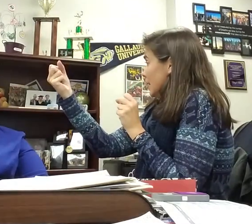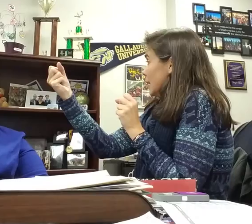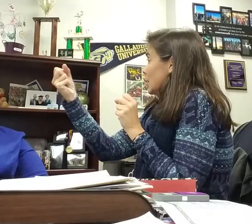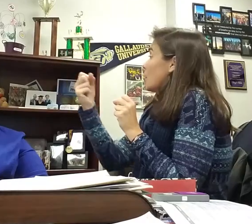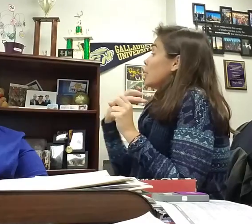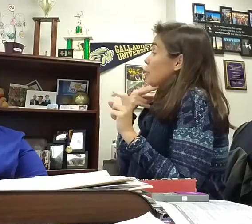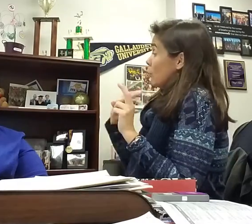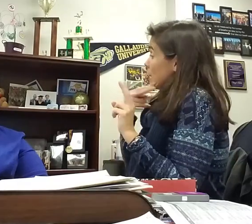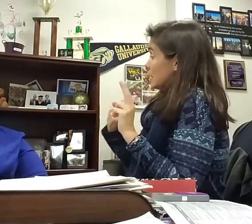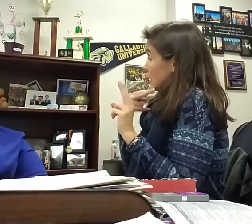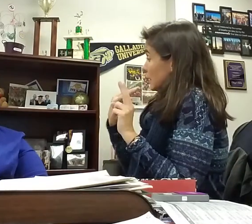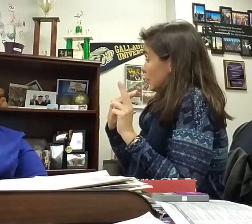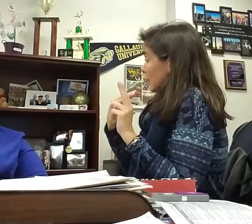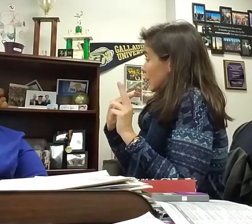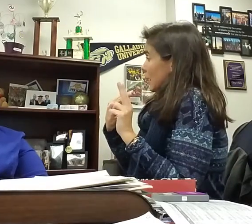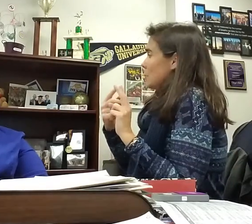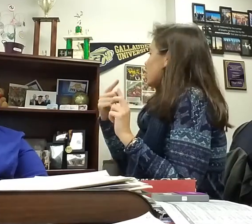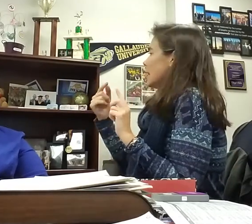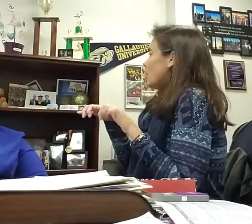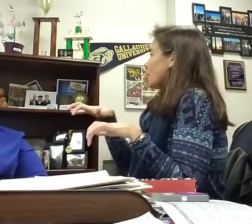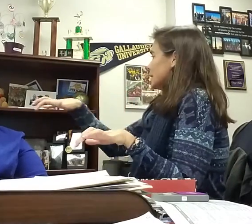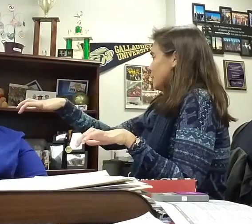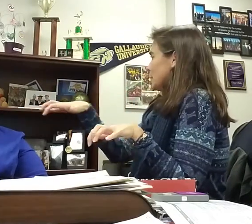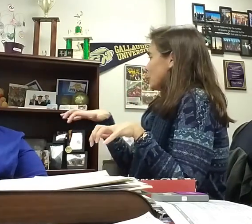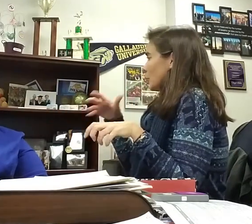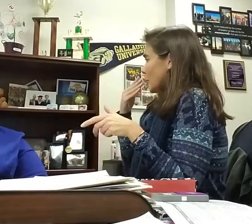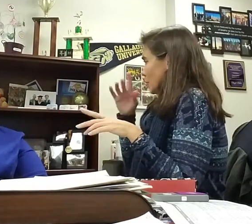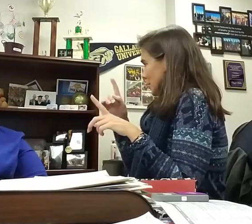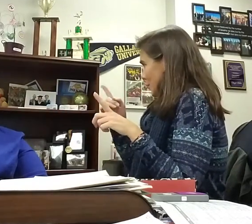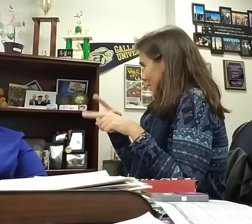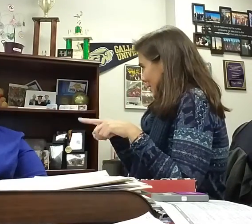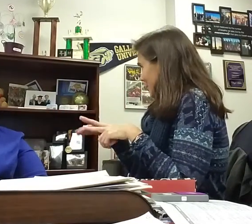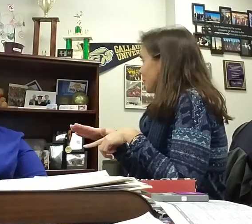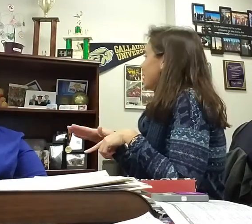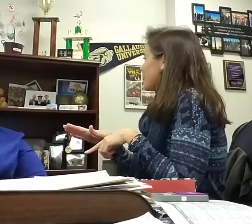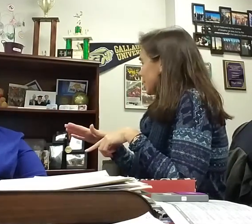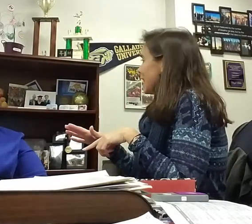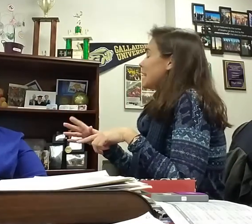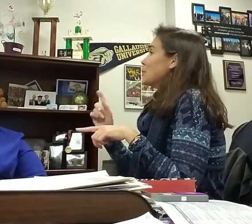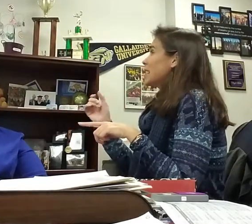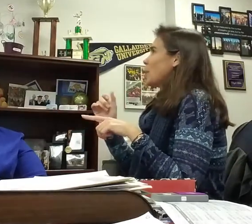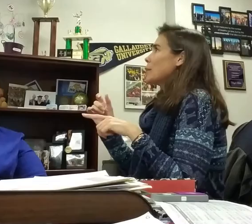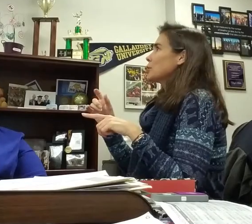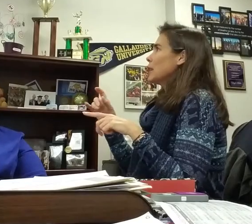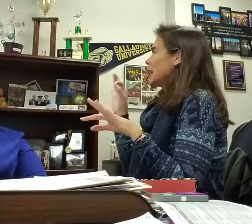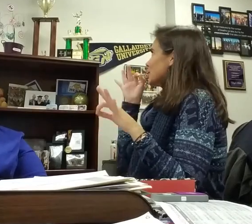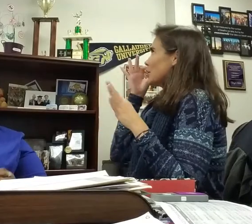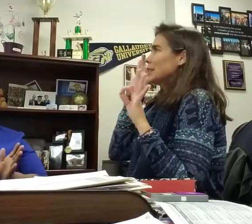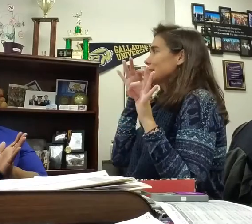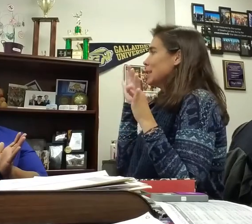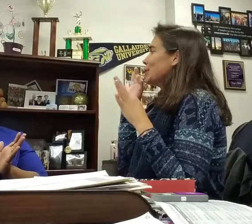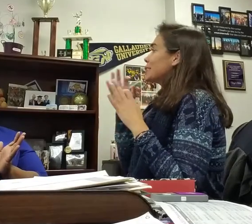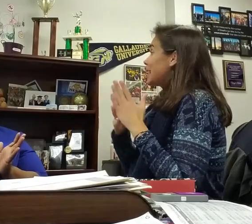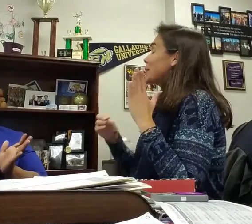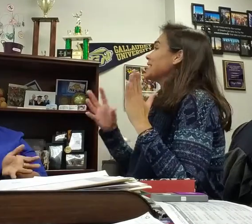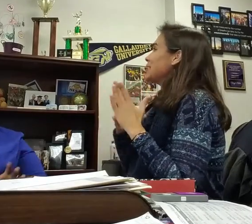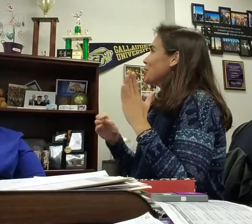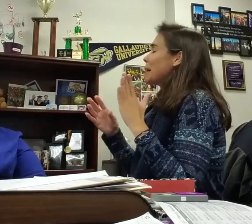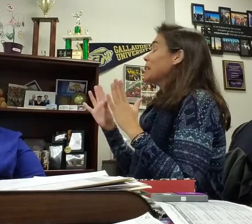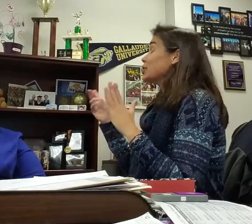you know, and you're voicing, but then all the deaf people don't know what's going on. You know what I mean? Yeah. And so that's why I was going, and I started to see looks. That's why I said try. But it's